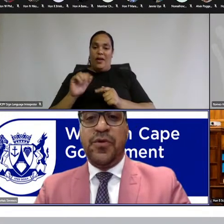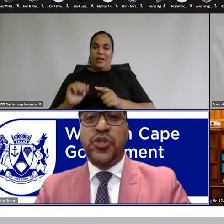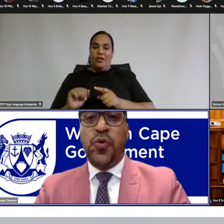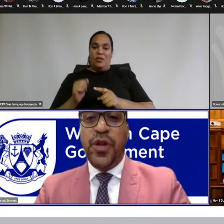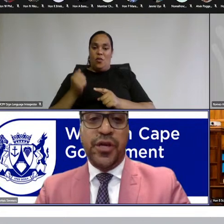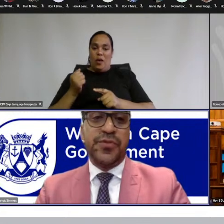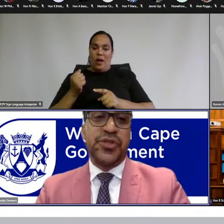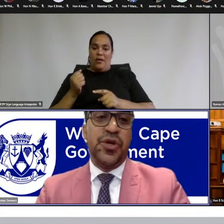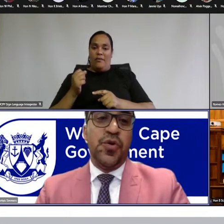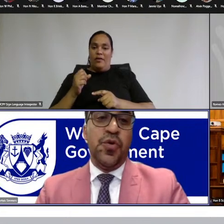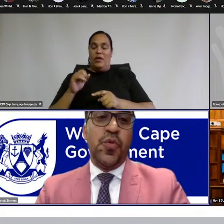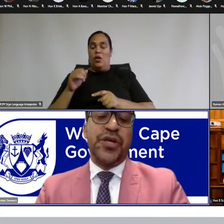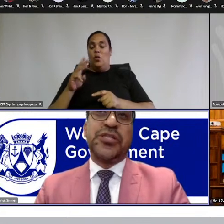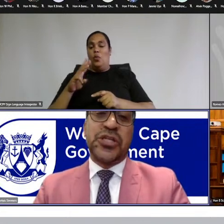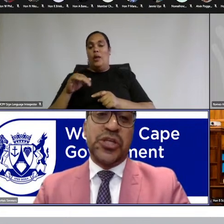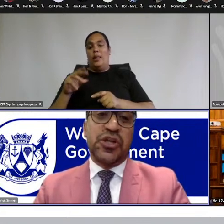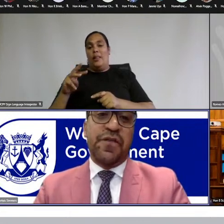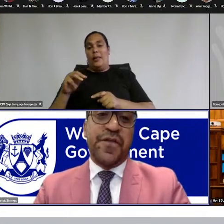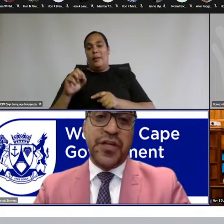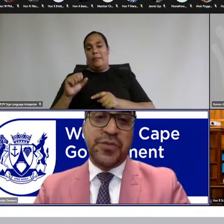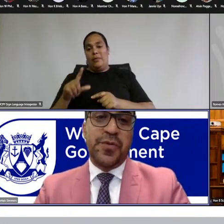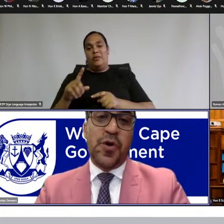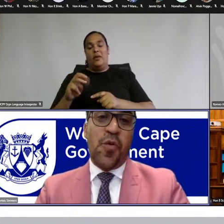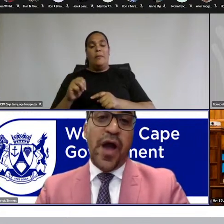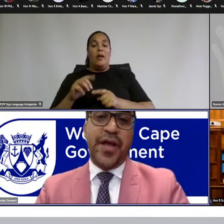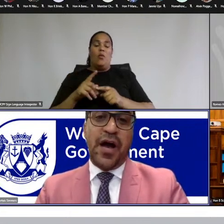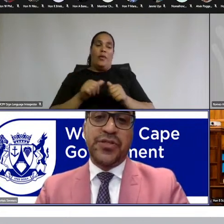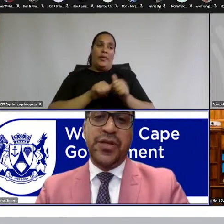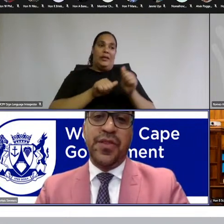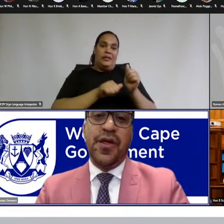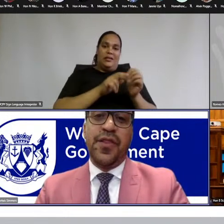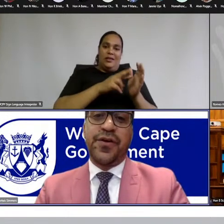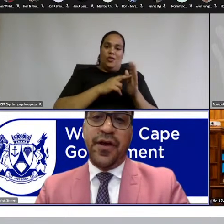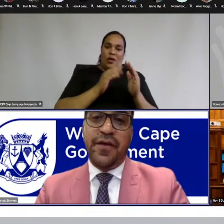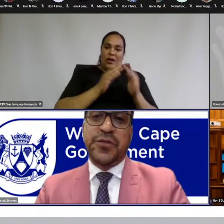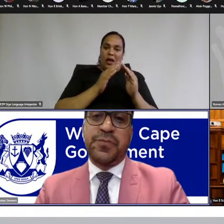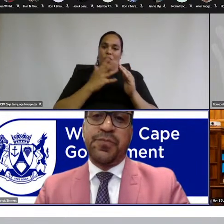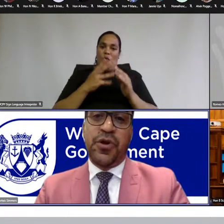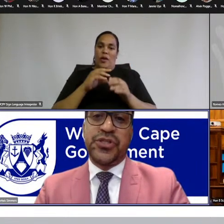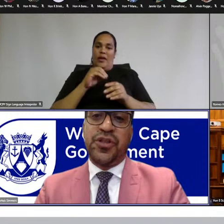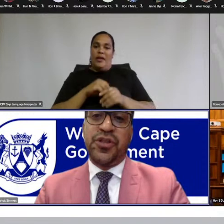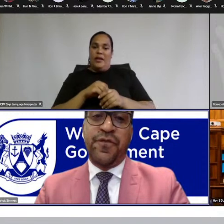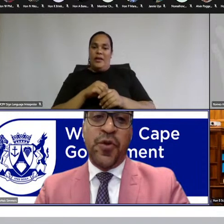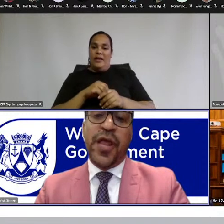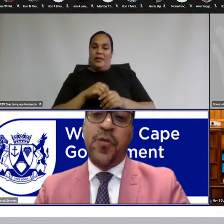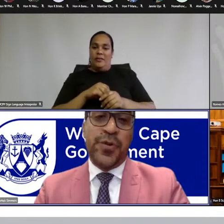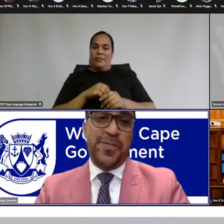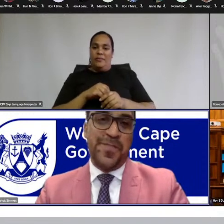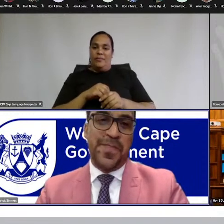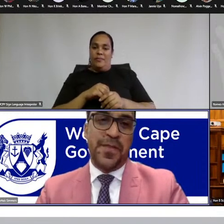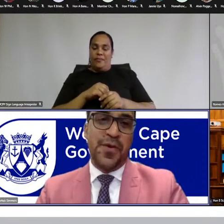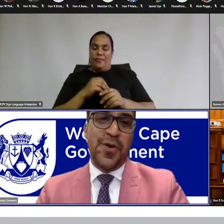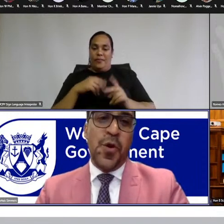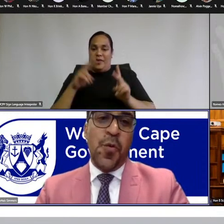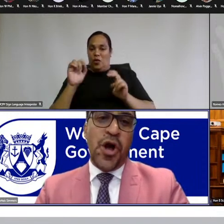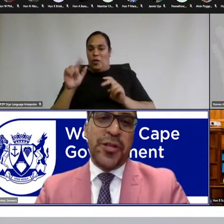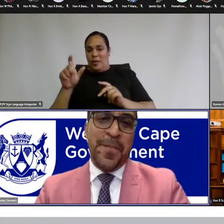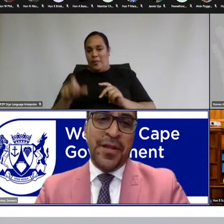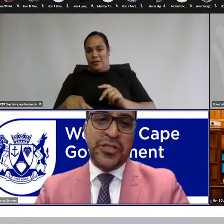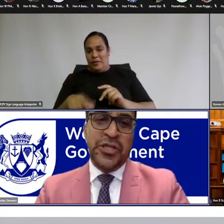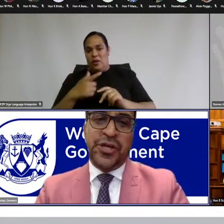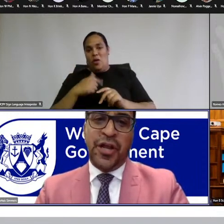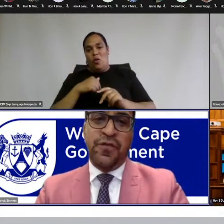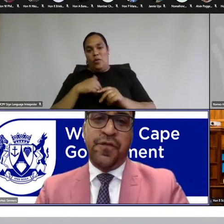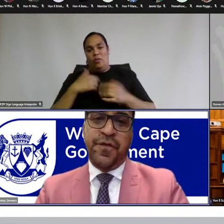wife, Sammy Jo Williams, who, with the assistance of FLISP, acquired a house in the Connivers project, said the following, and I quote him, "We